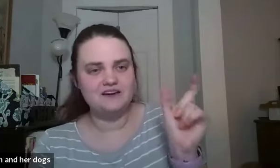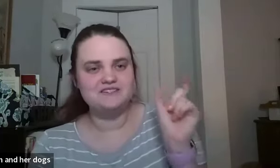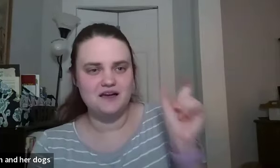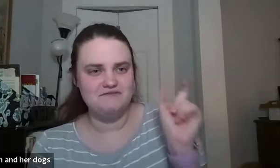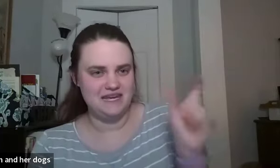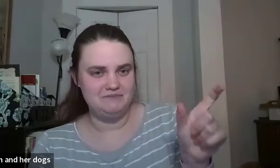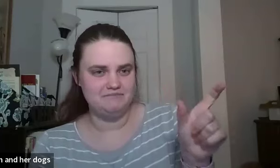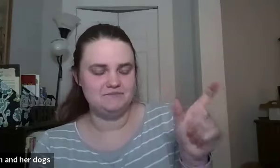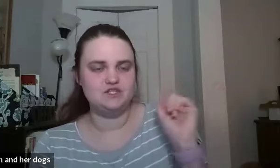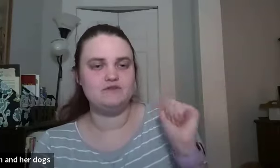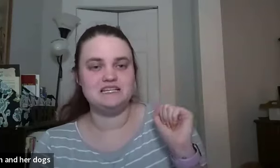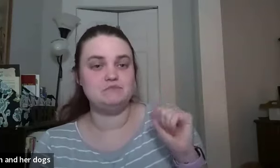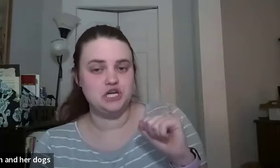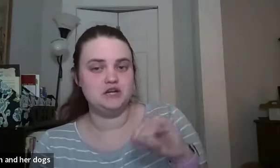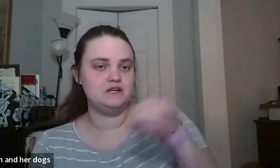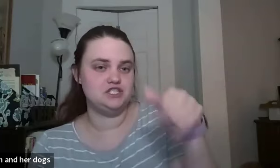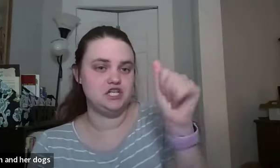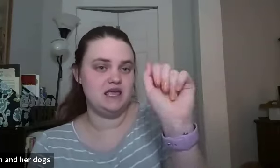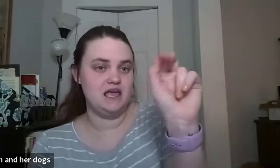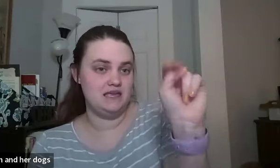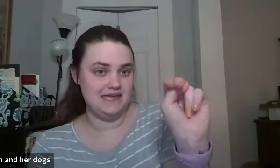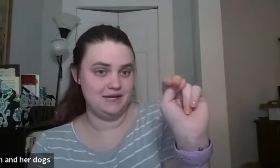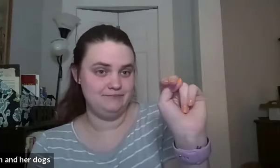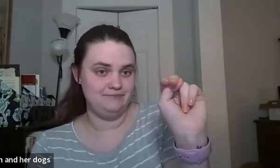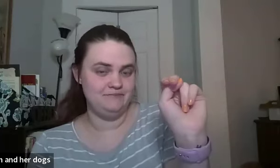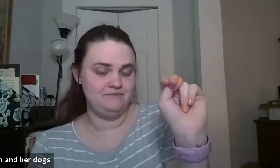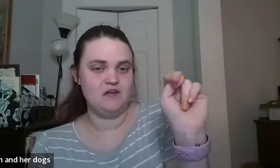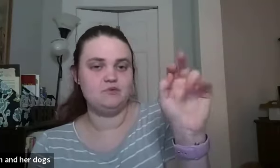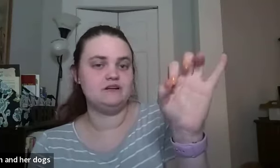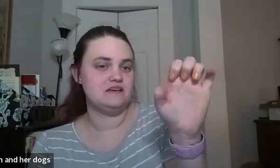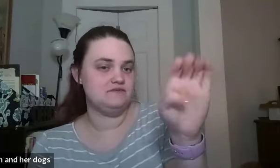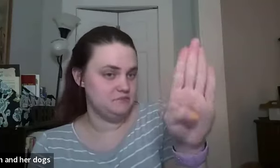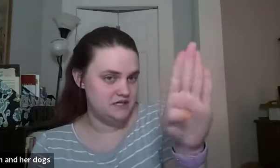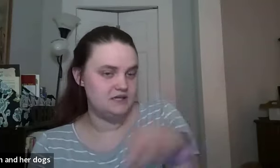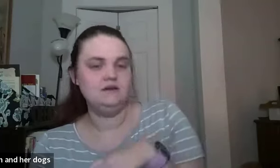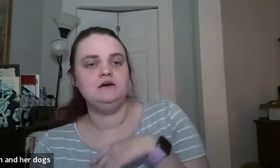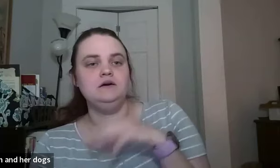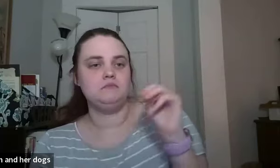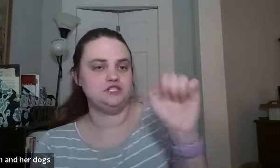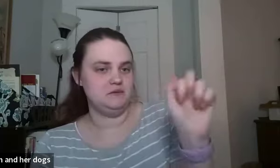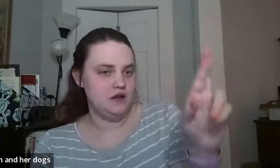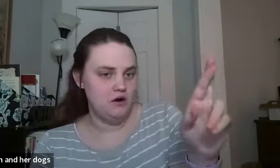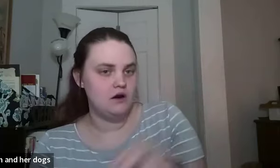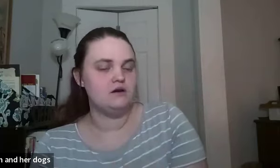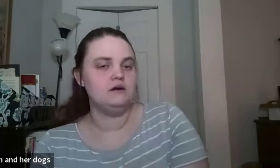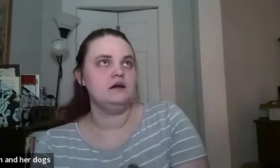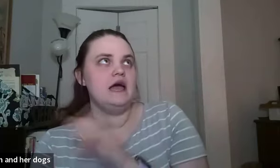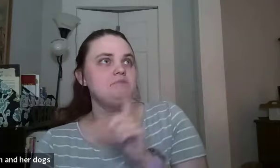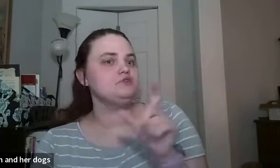letters of the name. So, for example, January is Jan, February is Feb, March Mar, April you